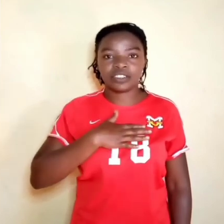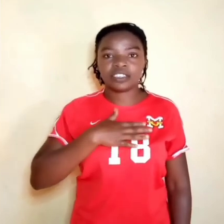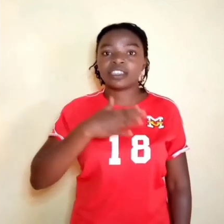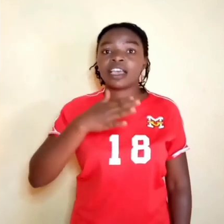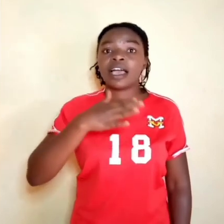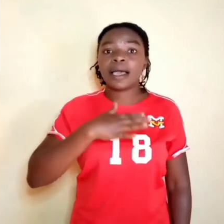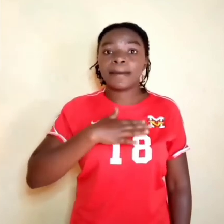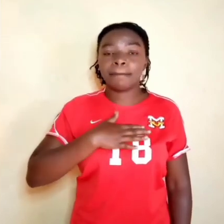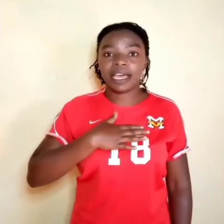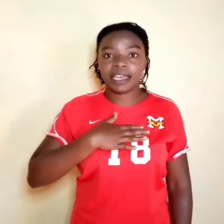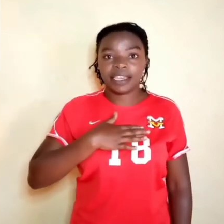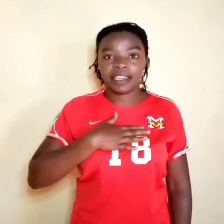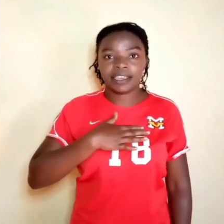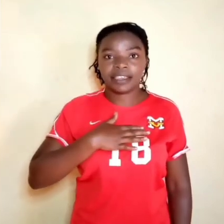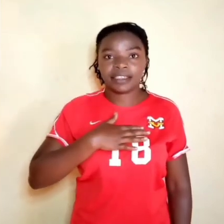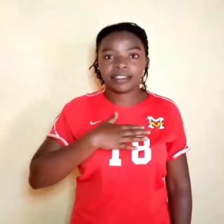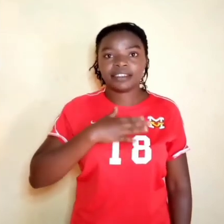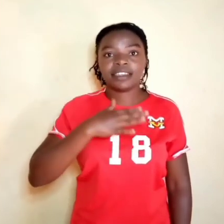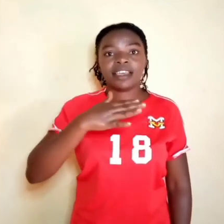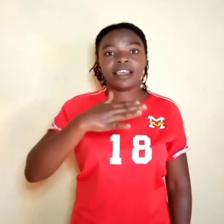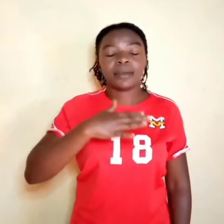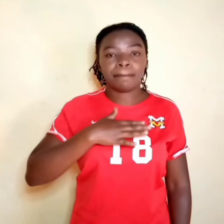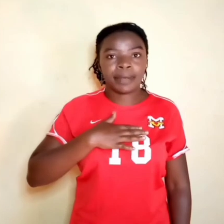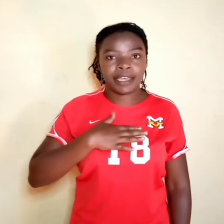chest. Mine, mine,